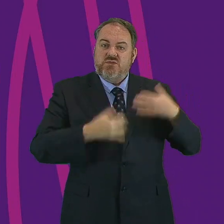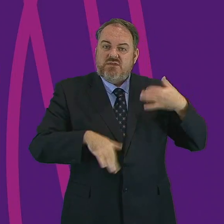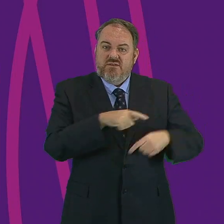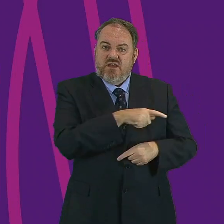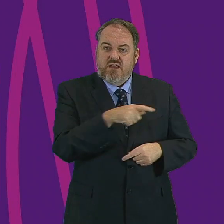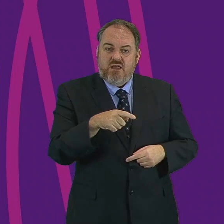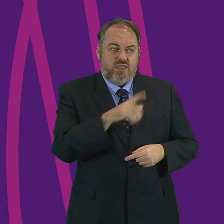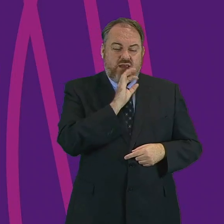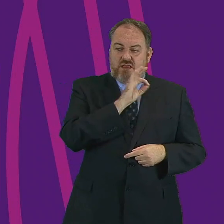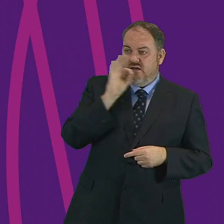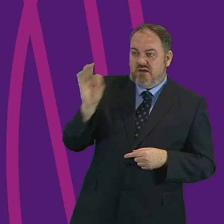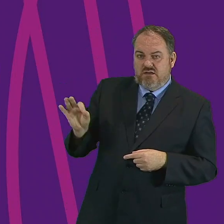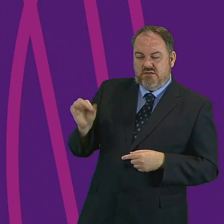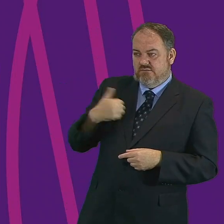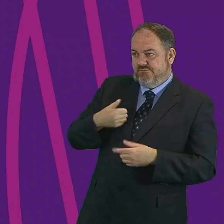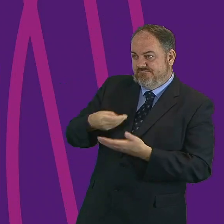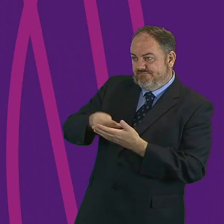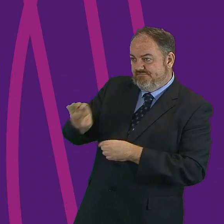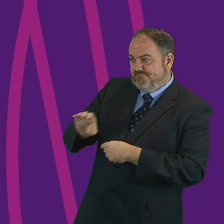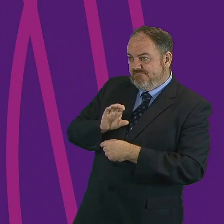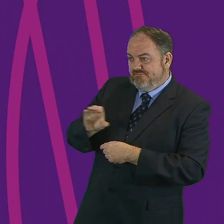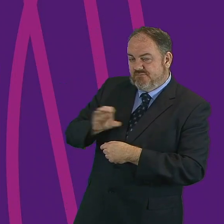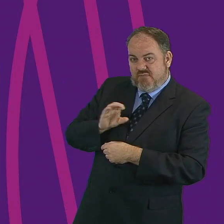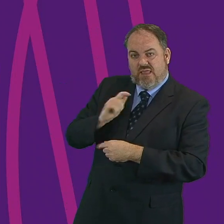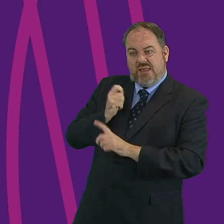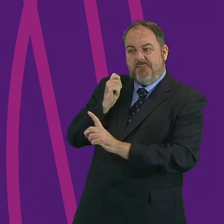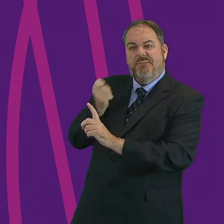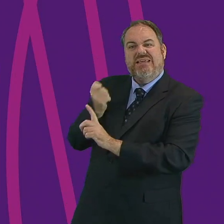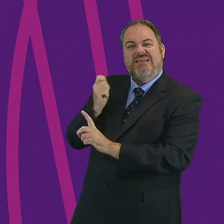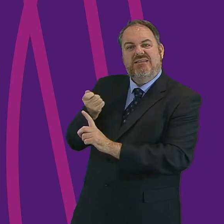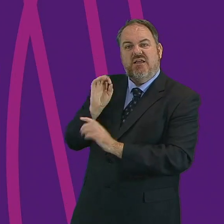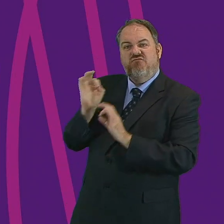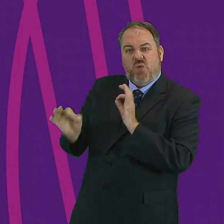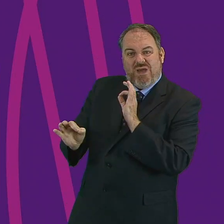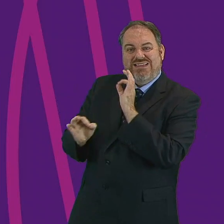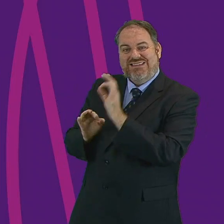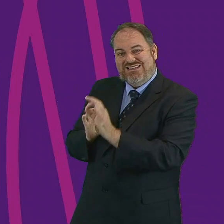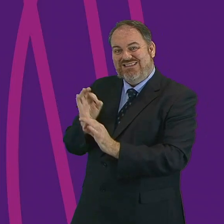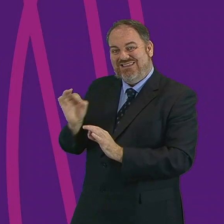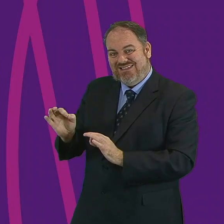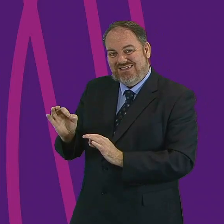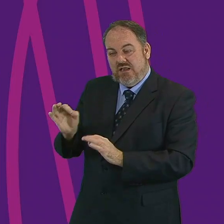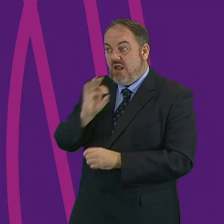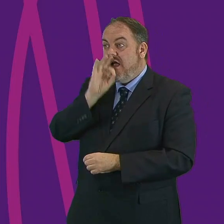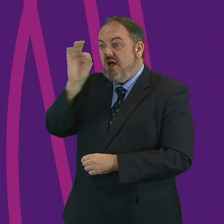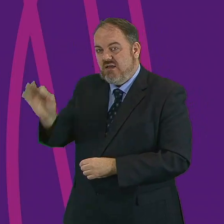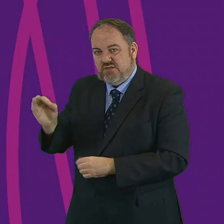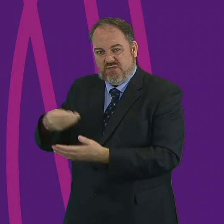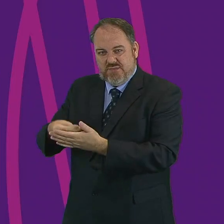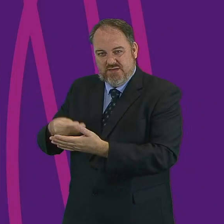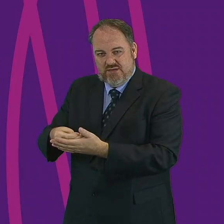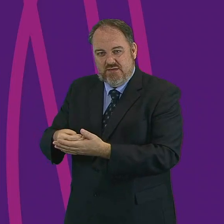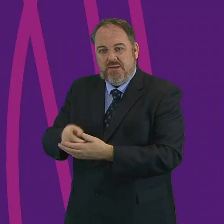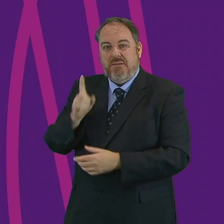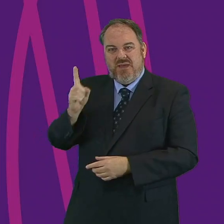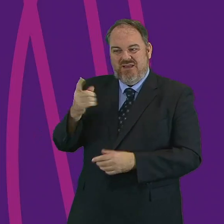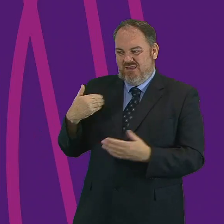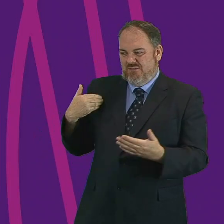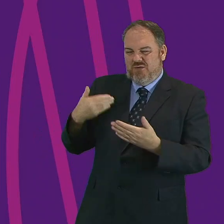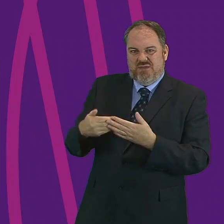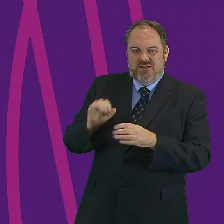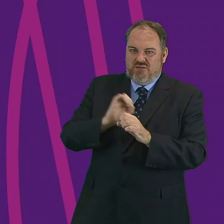from victims' organisations by the end of this year. The impact on court business, of course, of COVID has in some